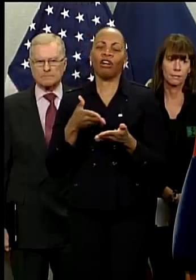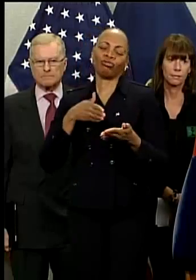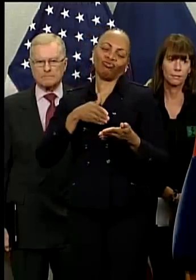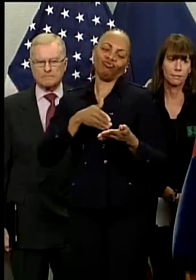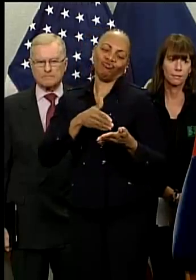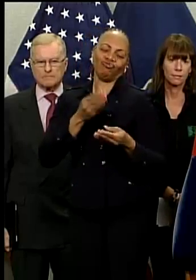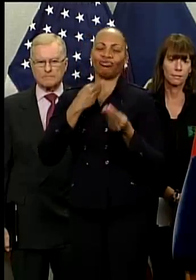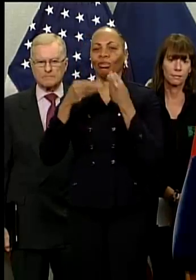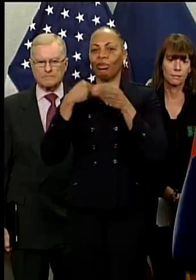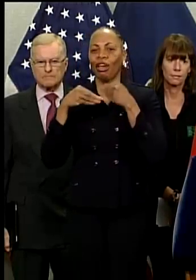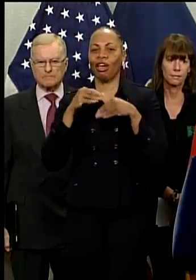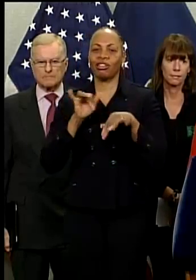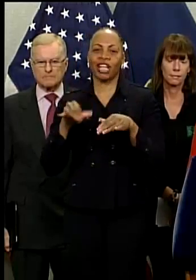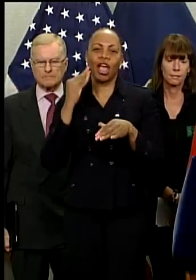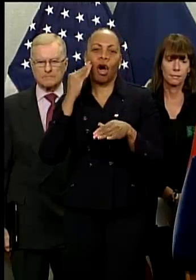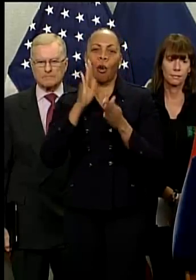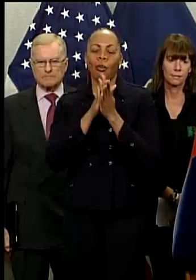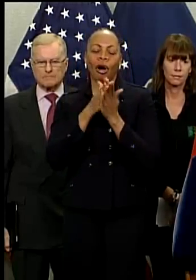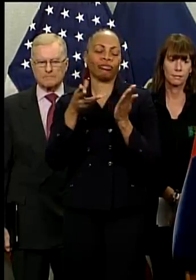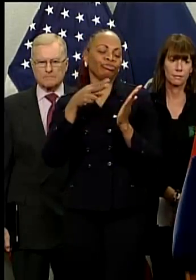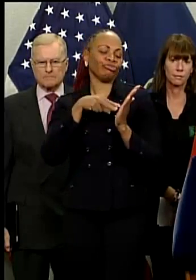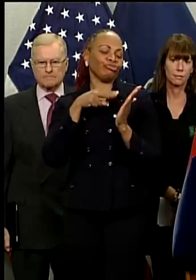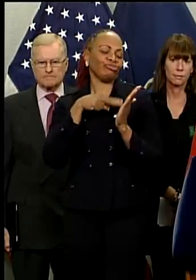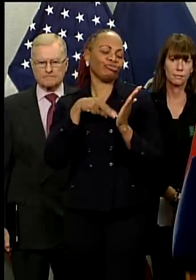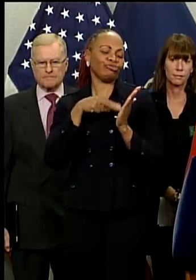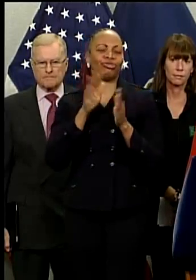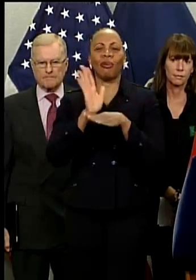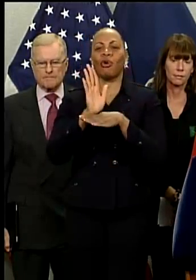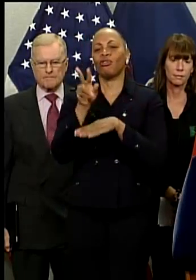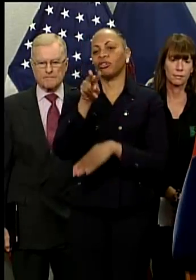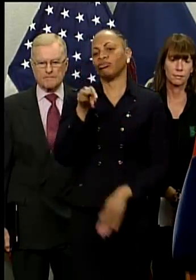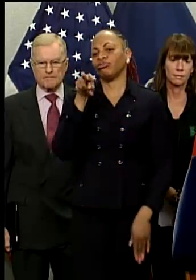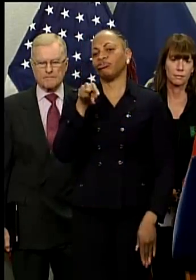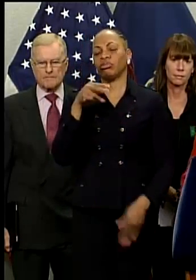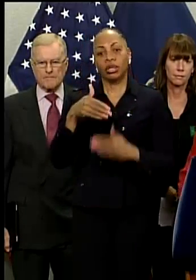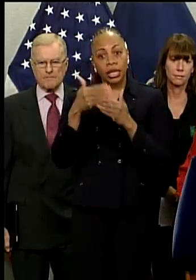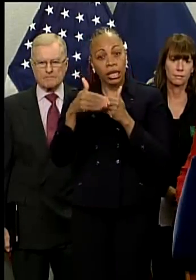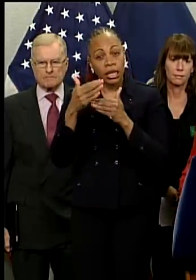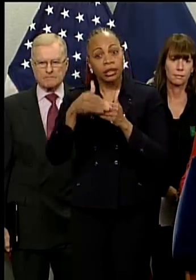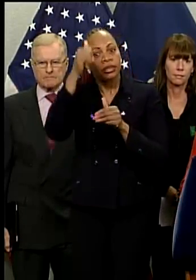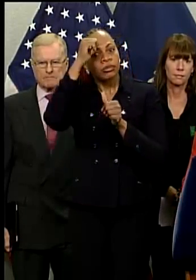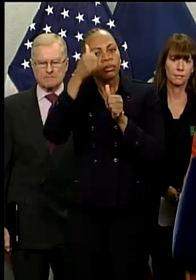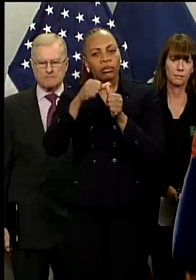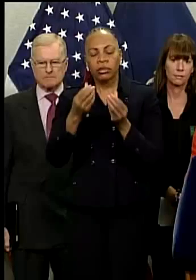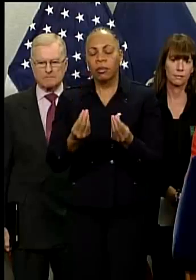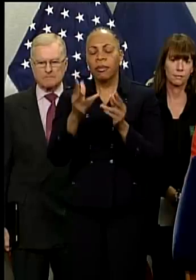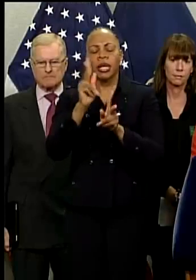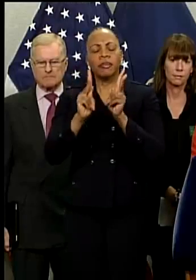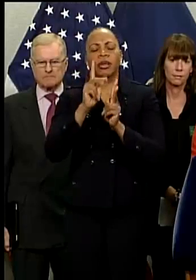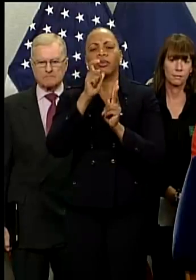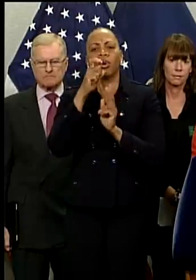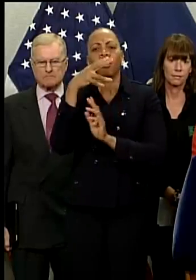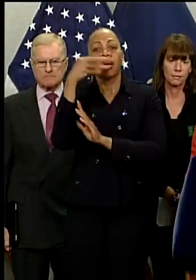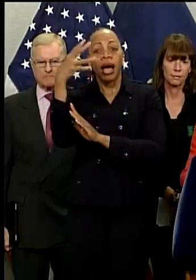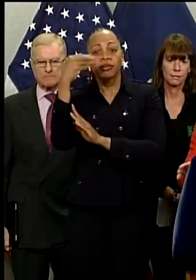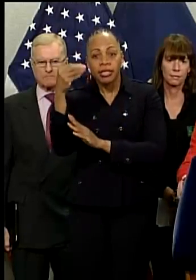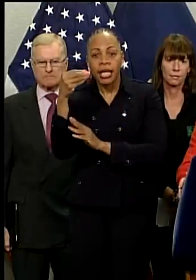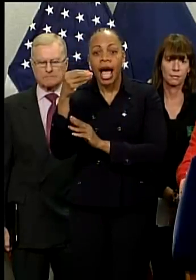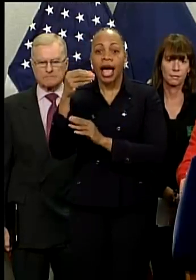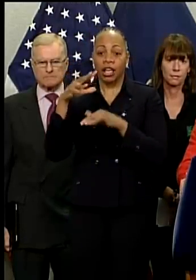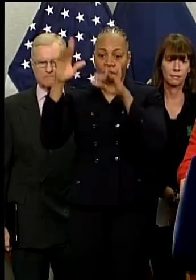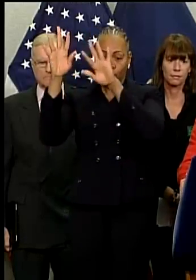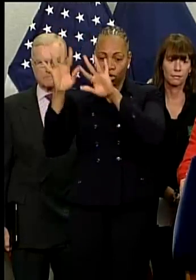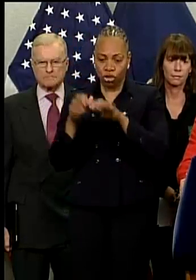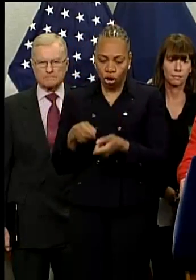meal, stay home, read a good book, watch a movie, just take it easy. Remember, there are a lot of people who are going to be out there shoveling the snow